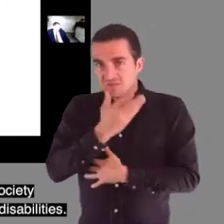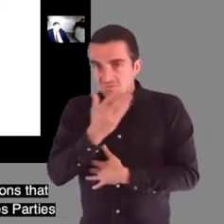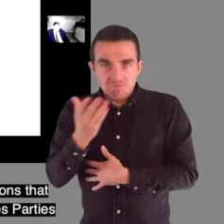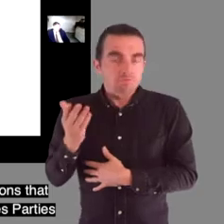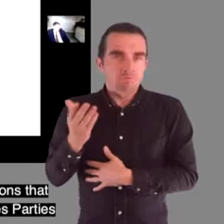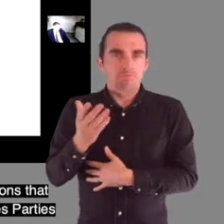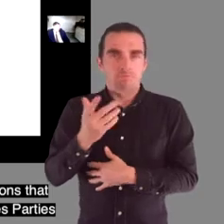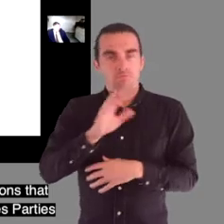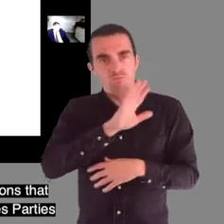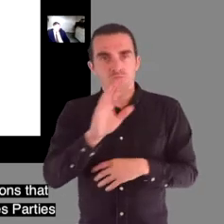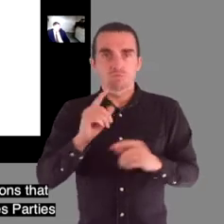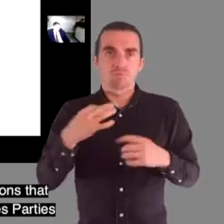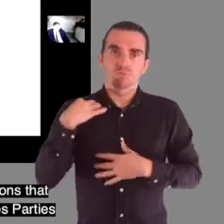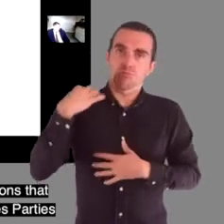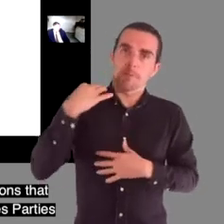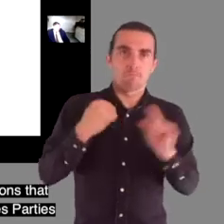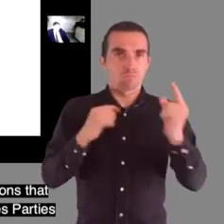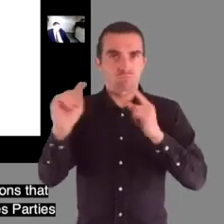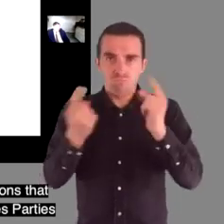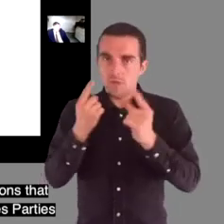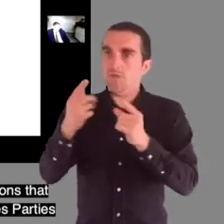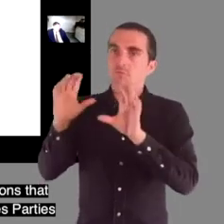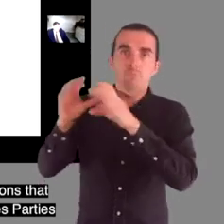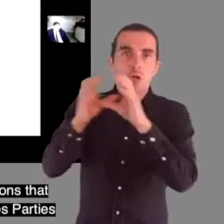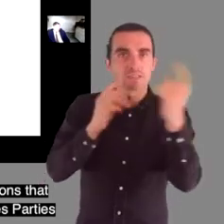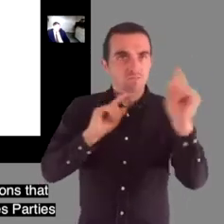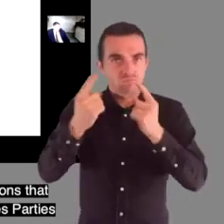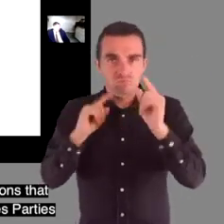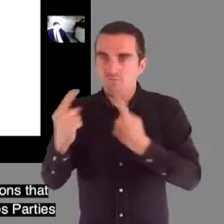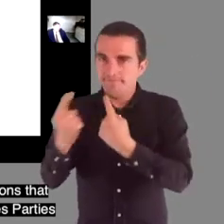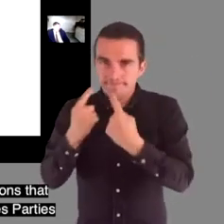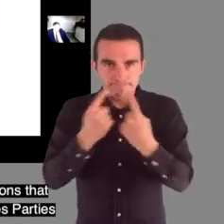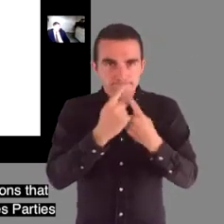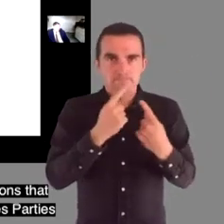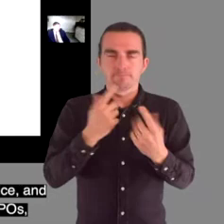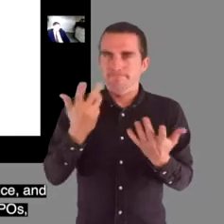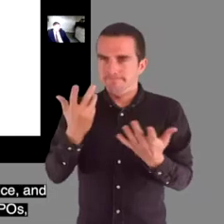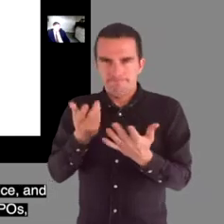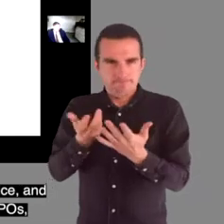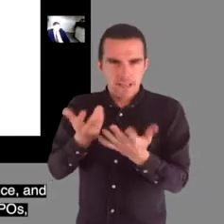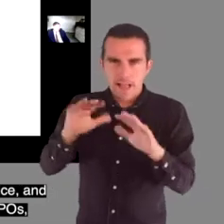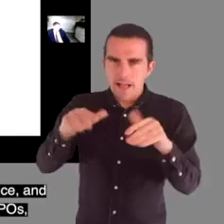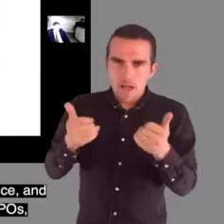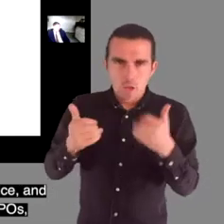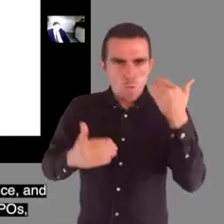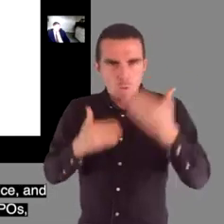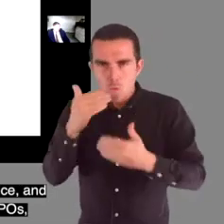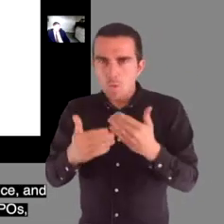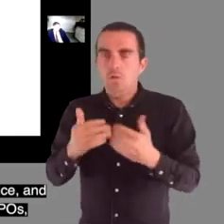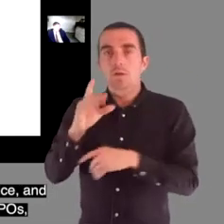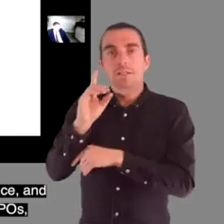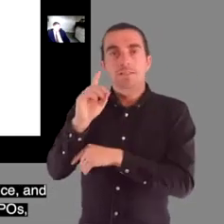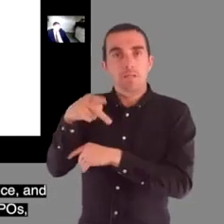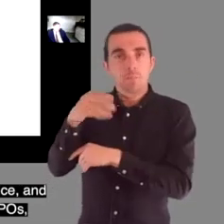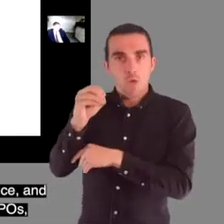disabilities. We see in the monitoring provisions that states' representatives and states' parties must interact with, seek the